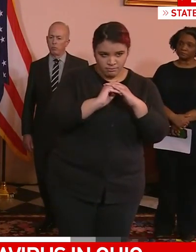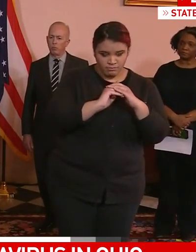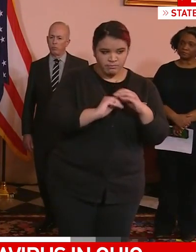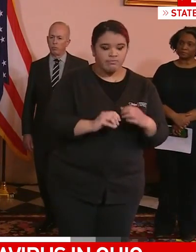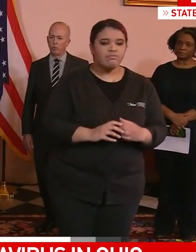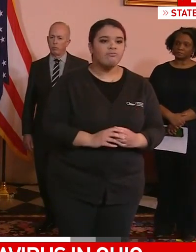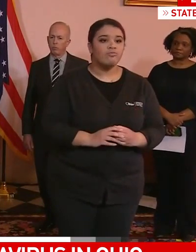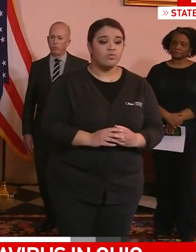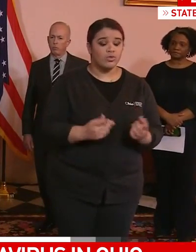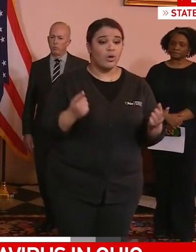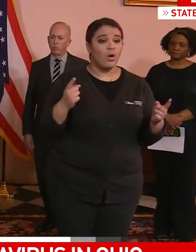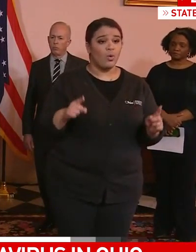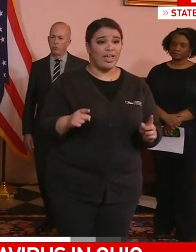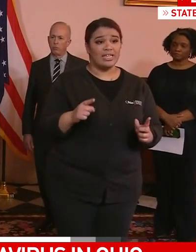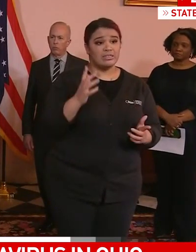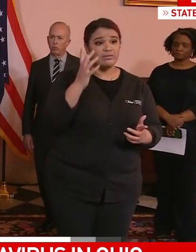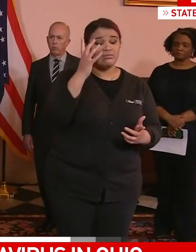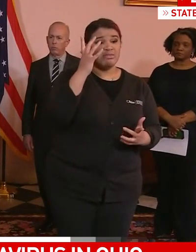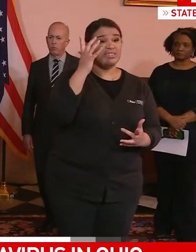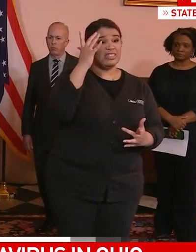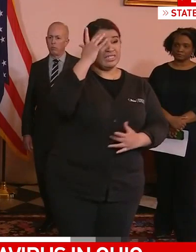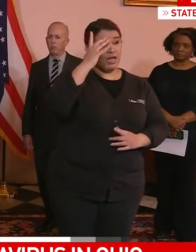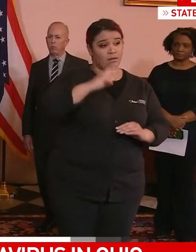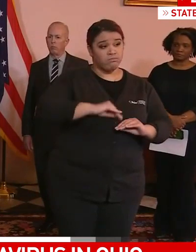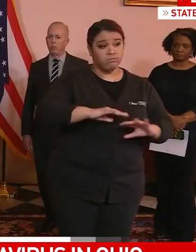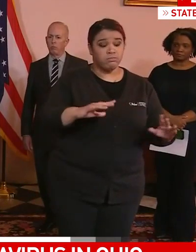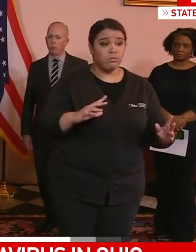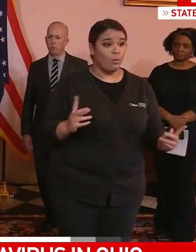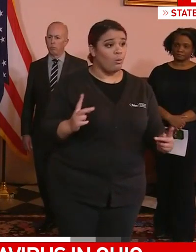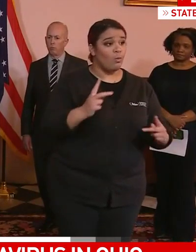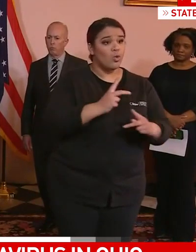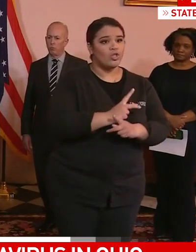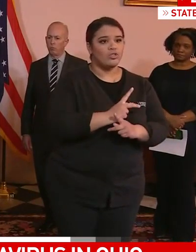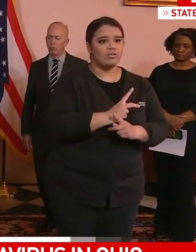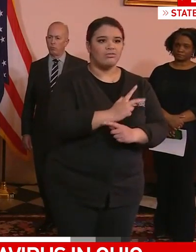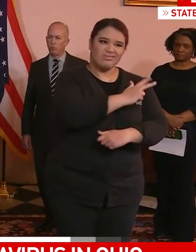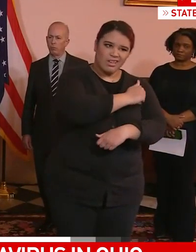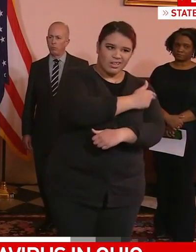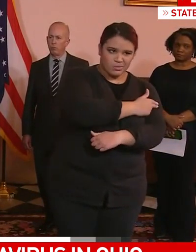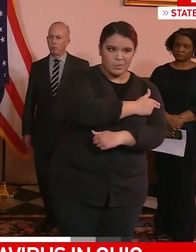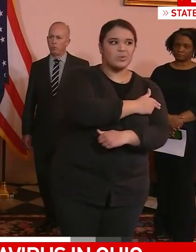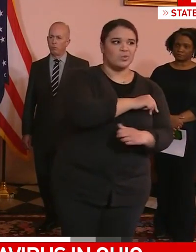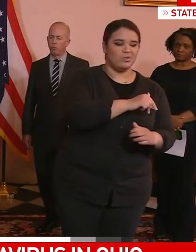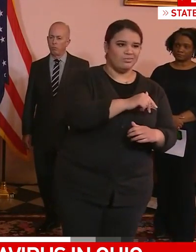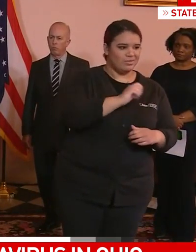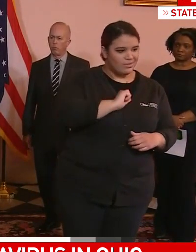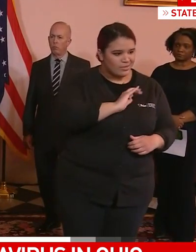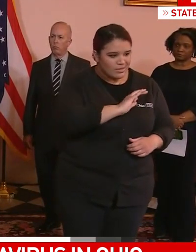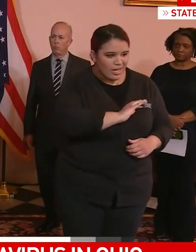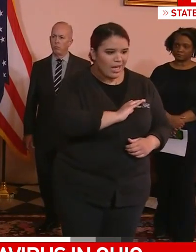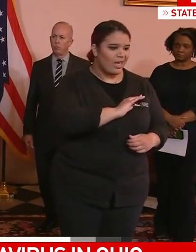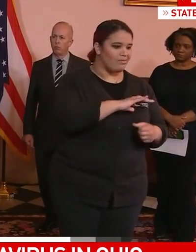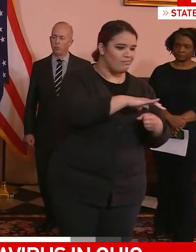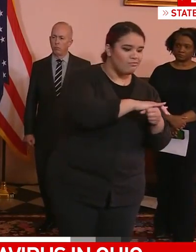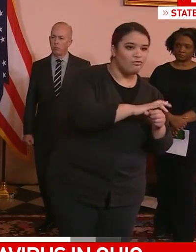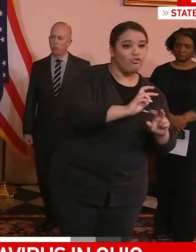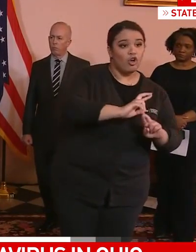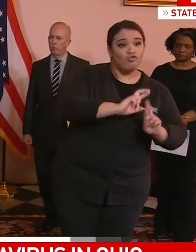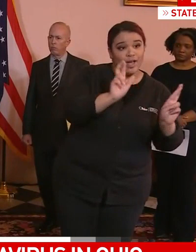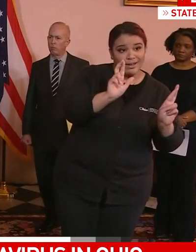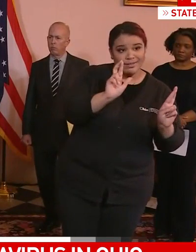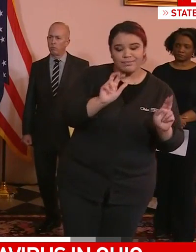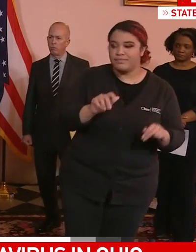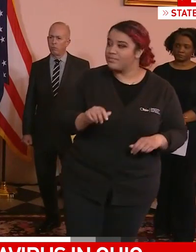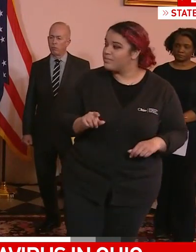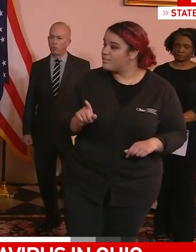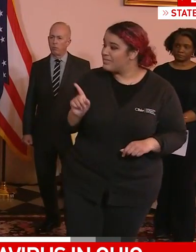hard, we are ready for it. I'll go back to the discussion about the